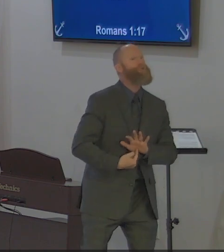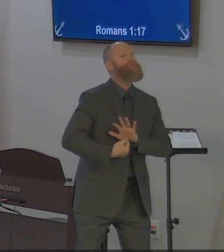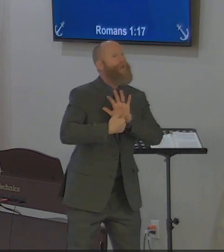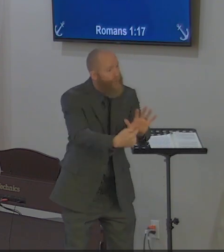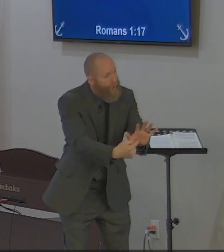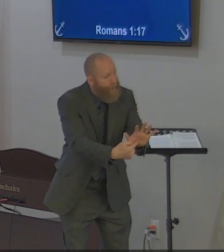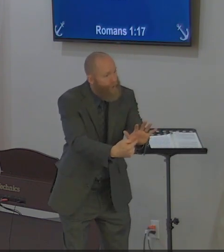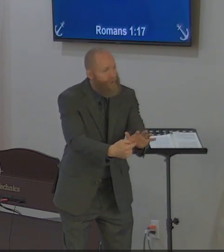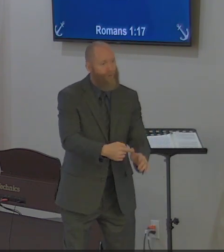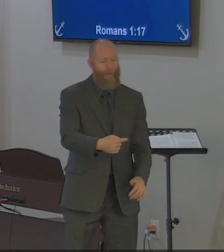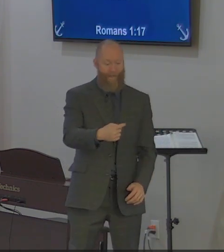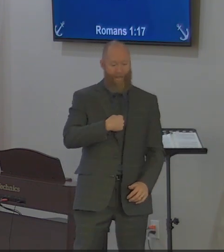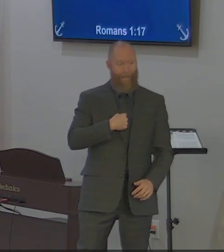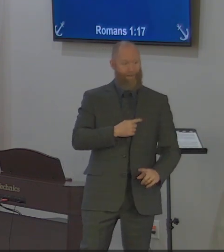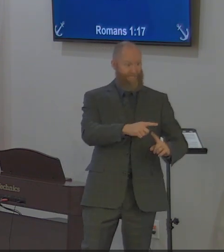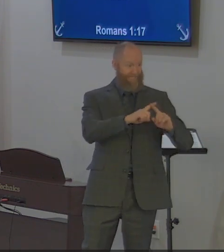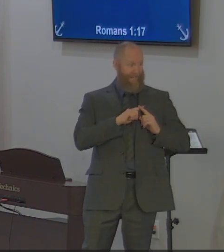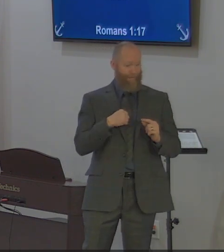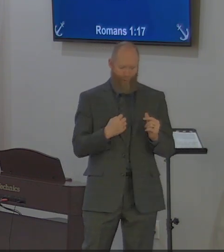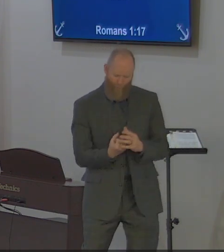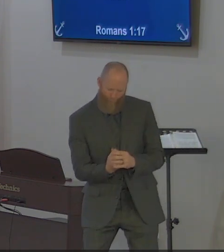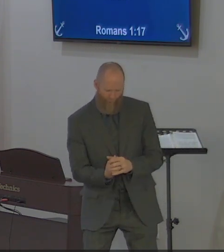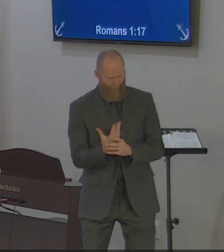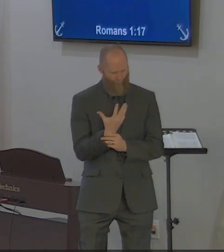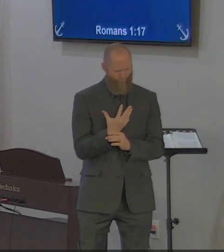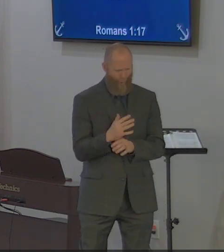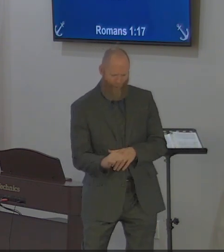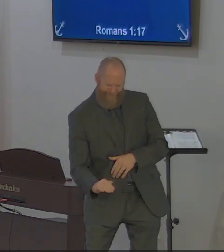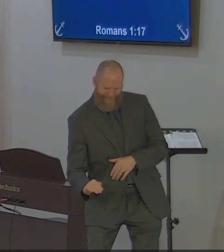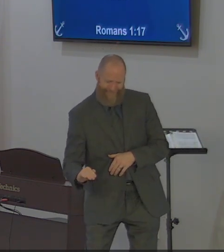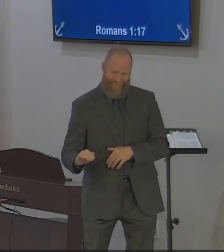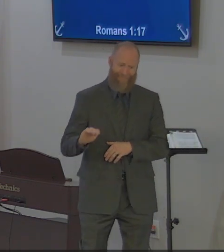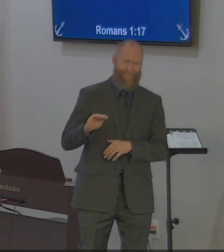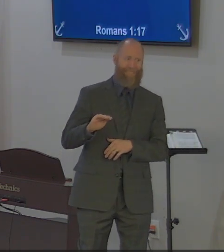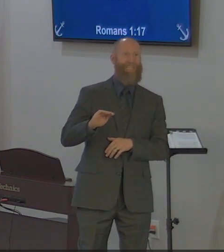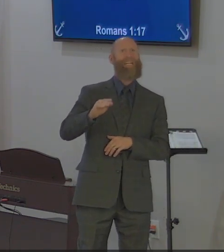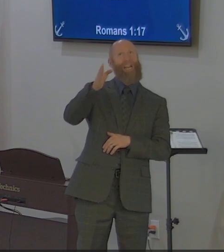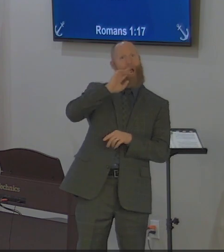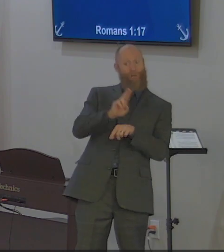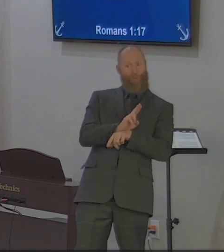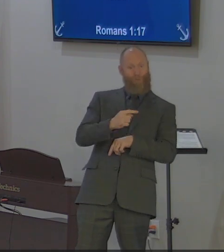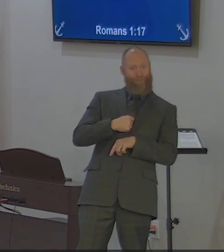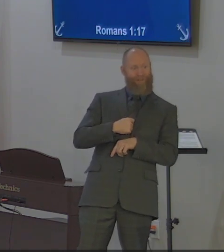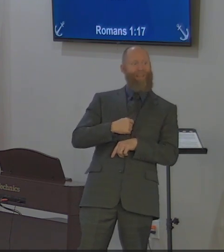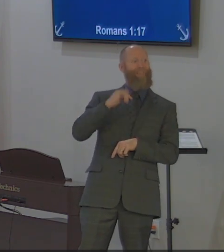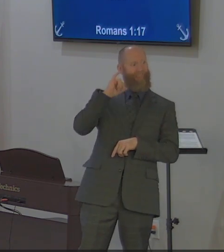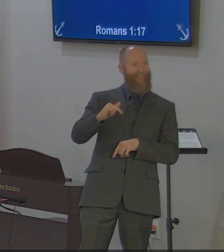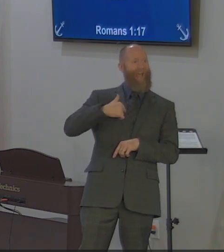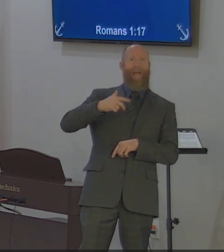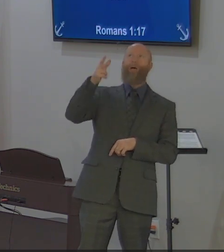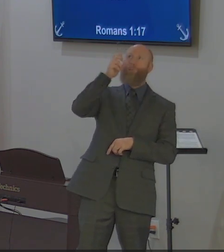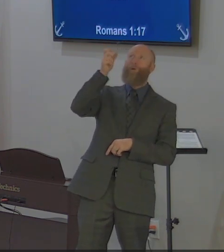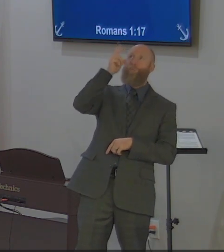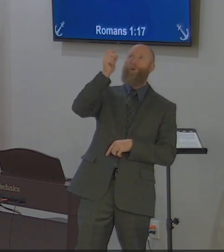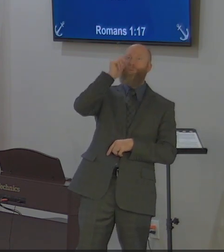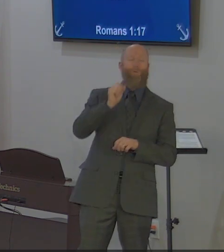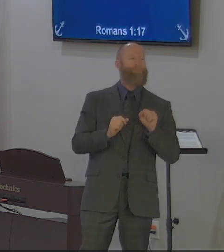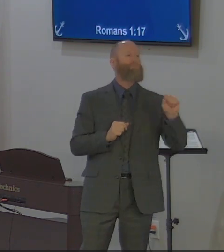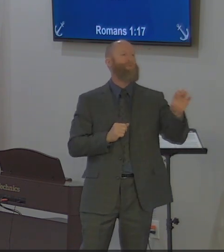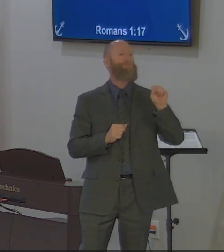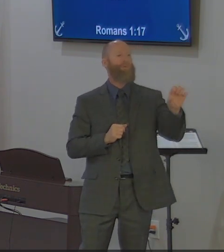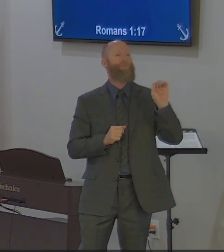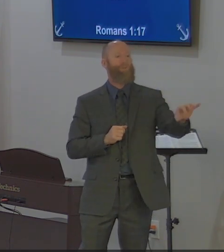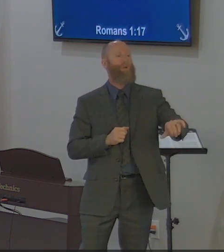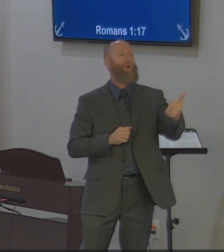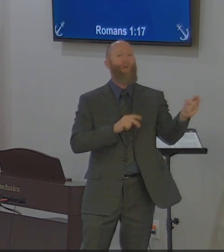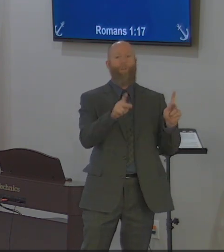how that faith has you been able to be used of God. That faith, from your faith to